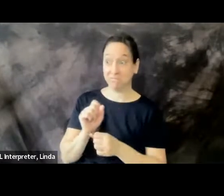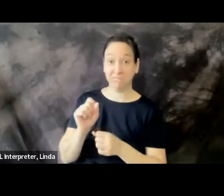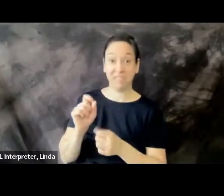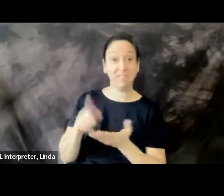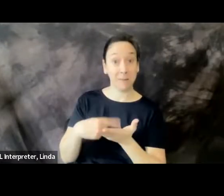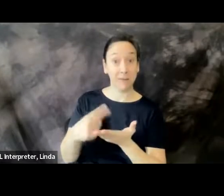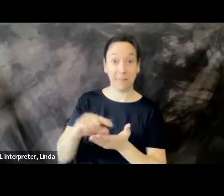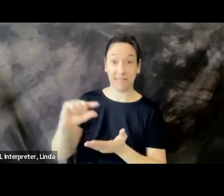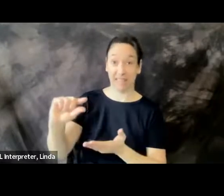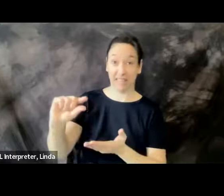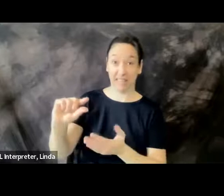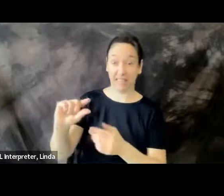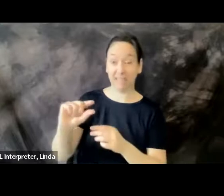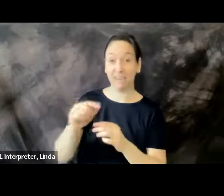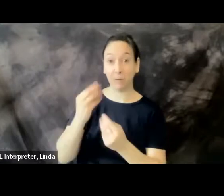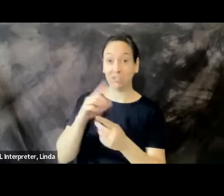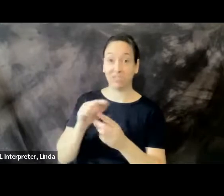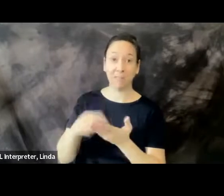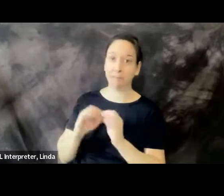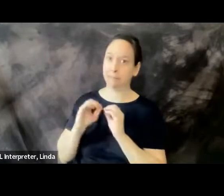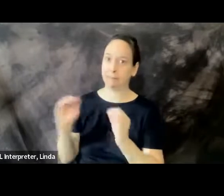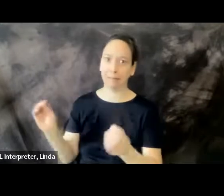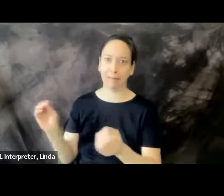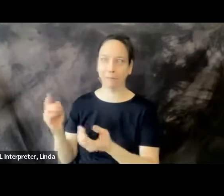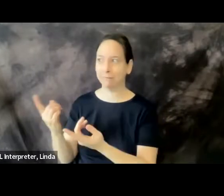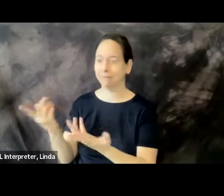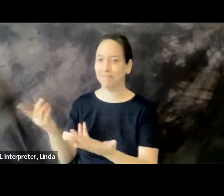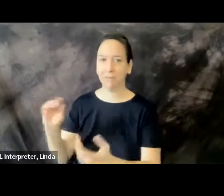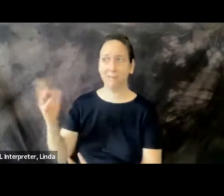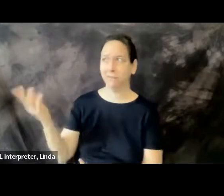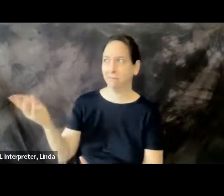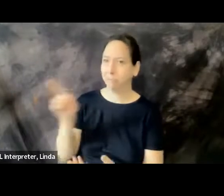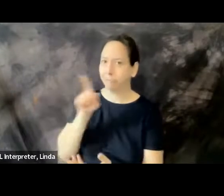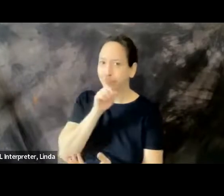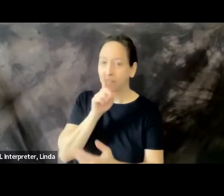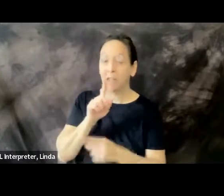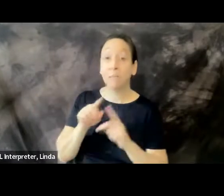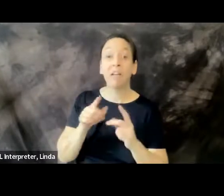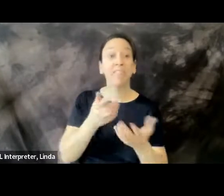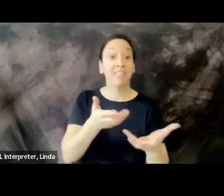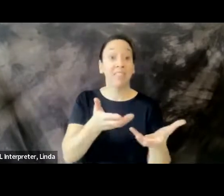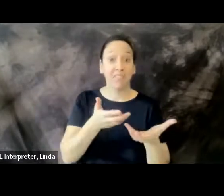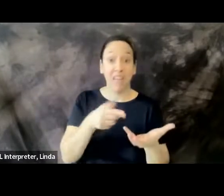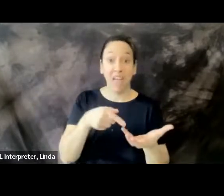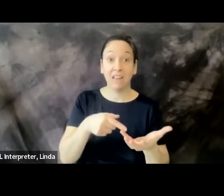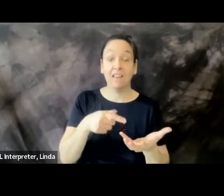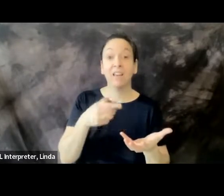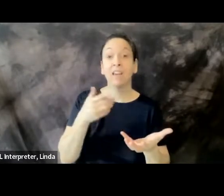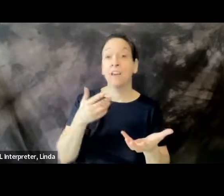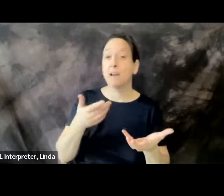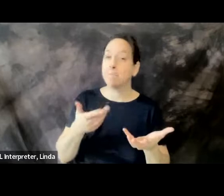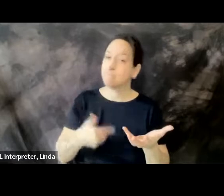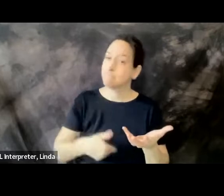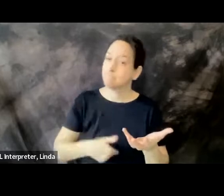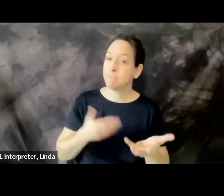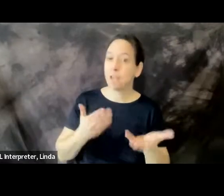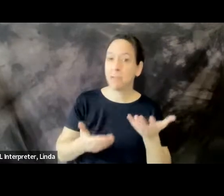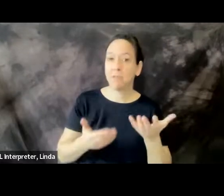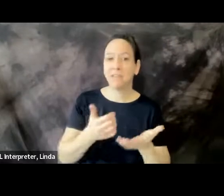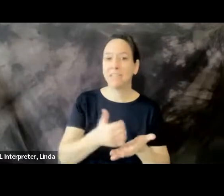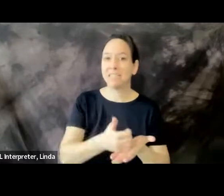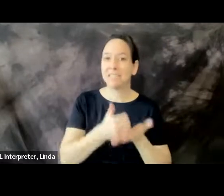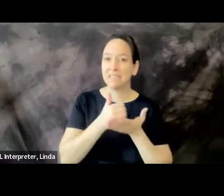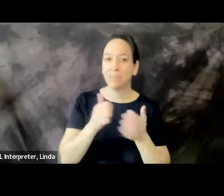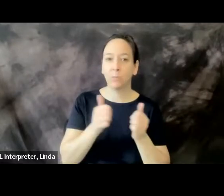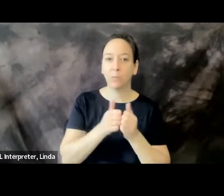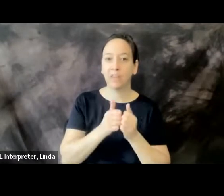information, but allegedly what that extra data is being used for is to assist with the